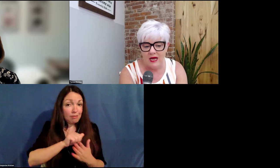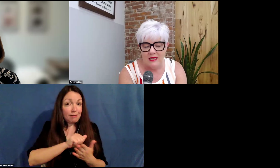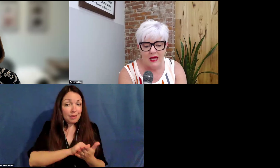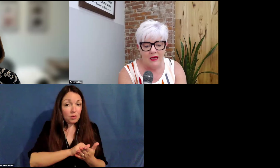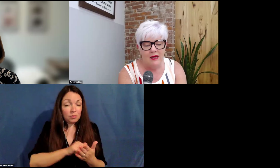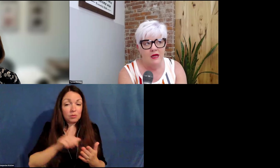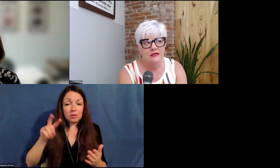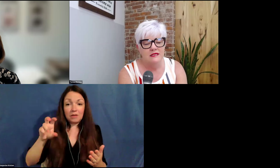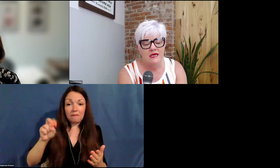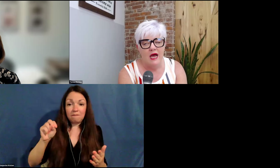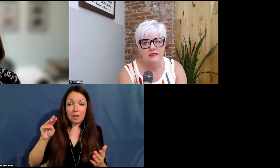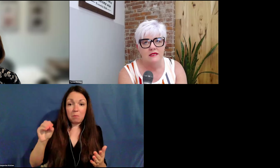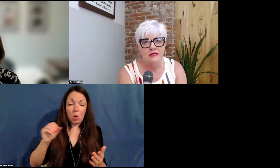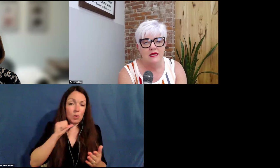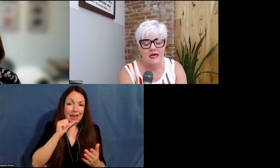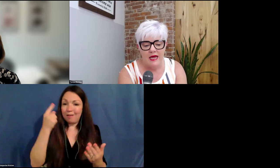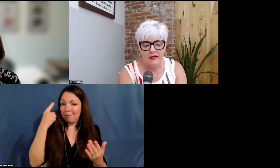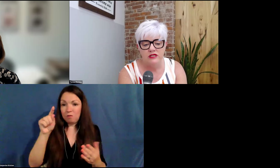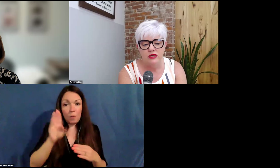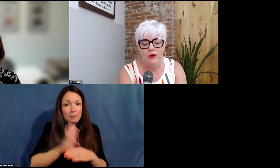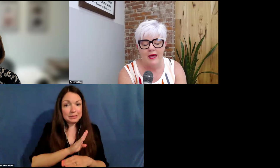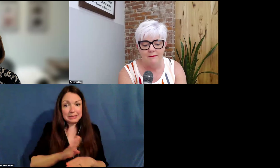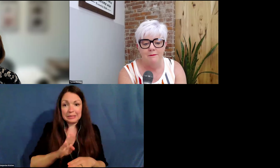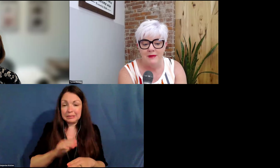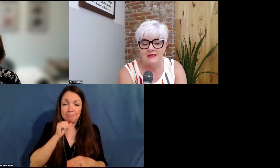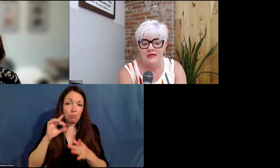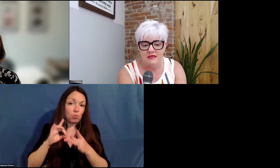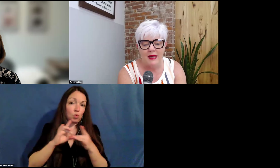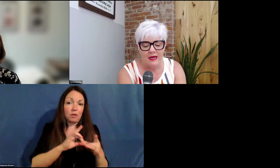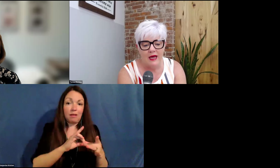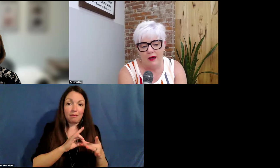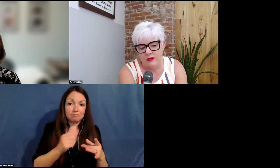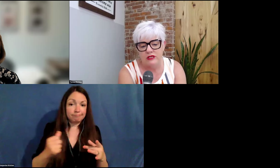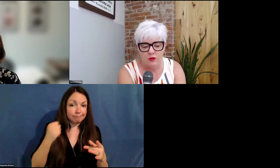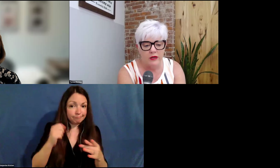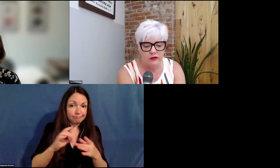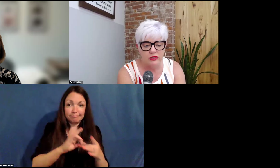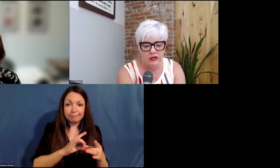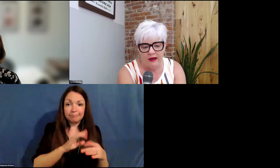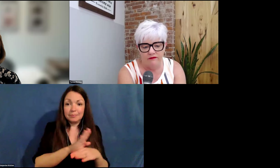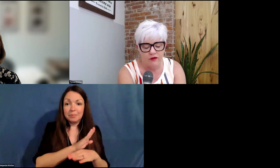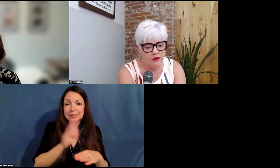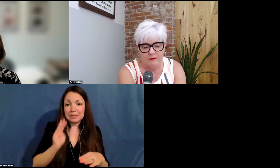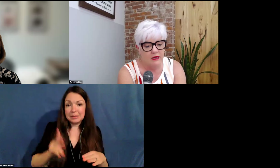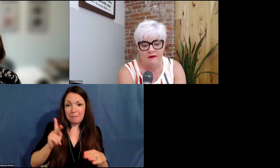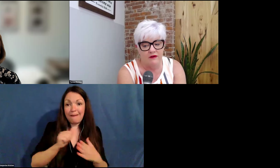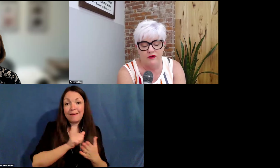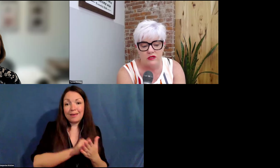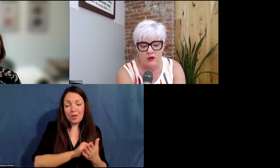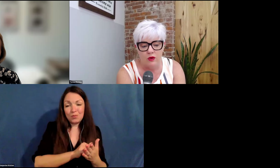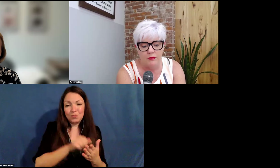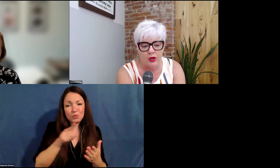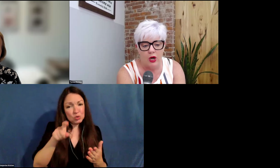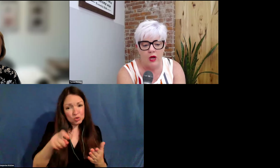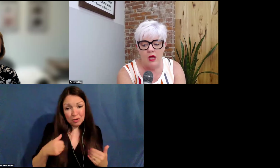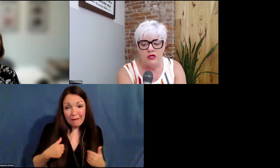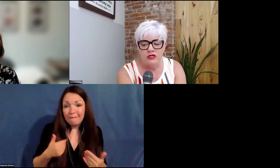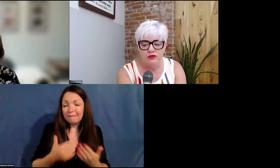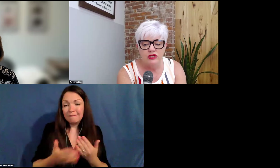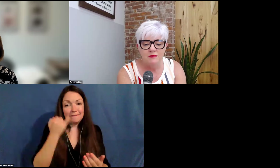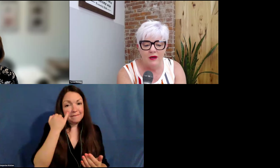does not connect to a business bank account, which is what you should have for even if you're a